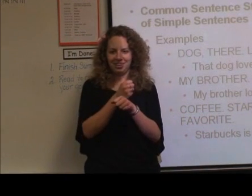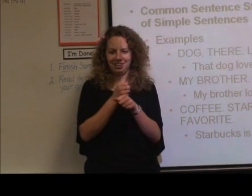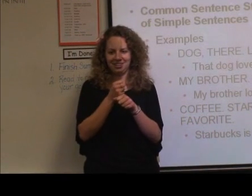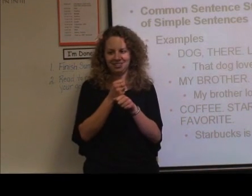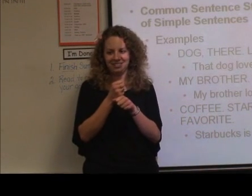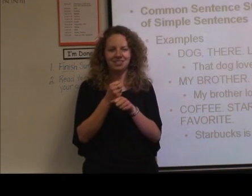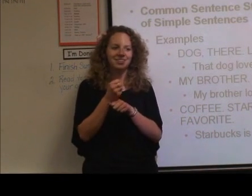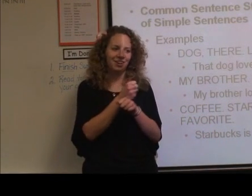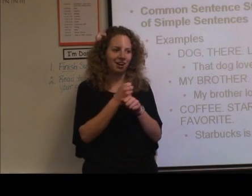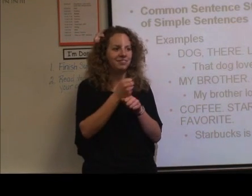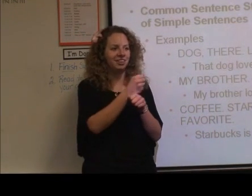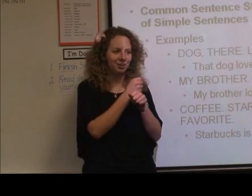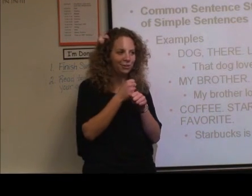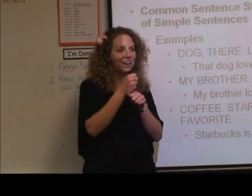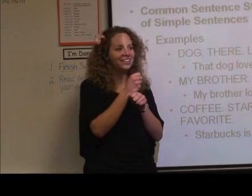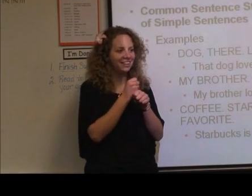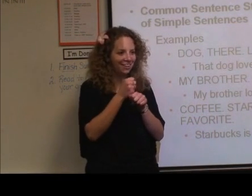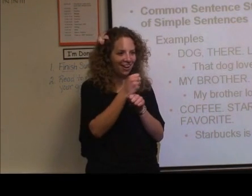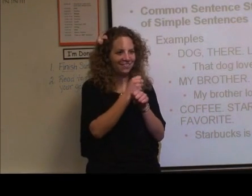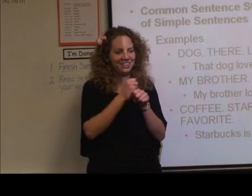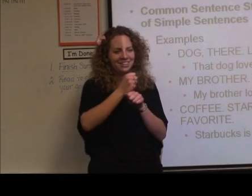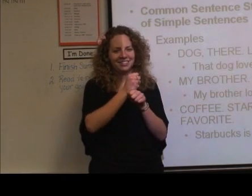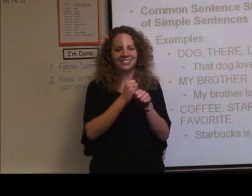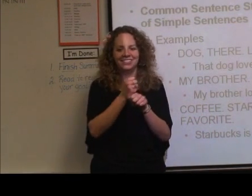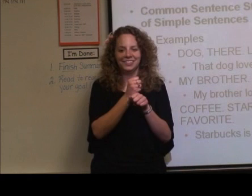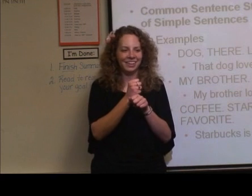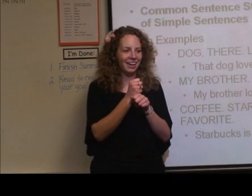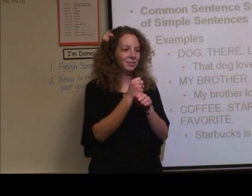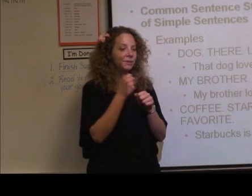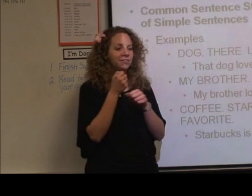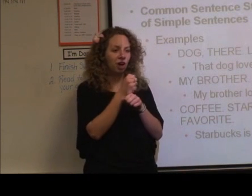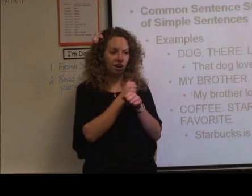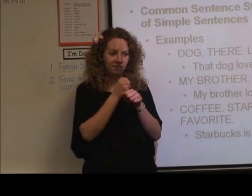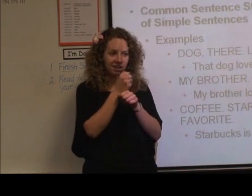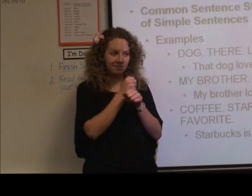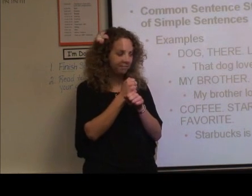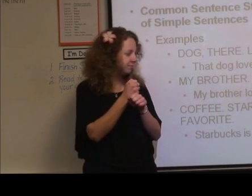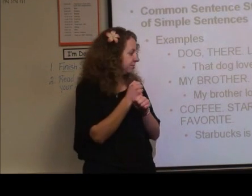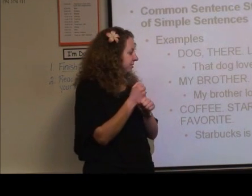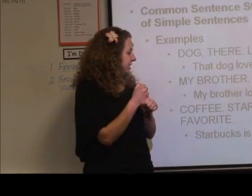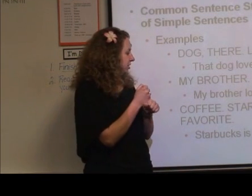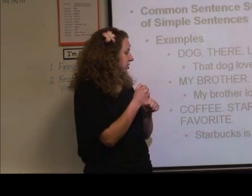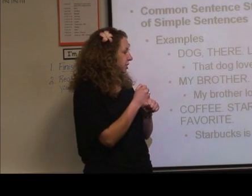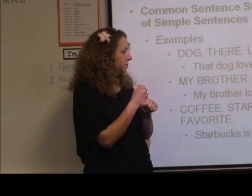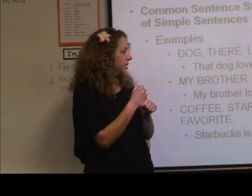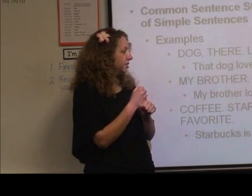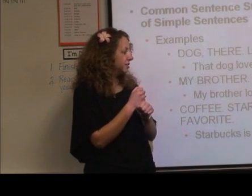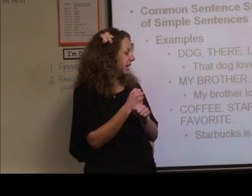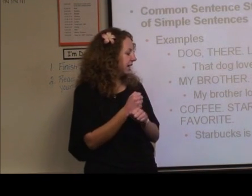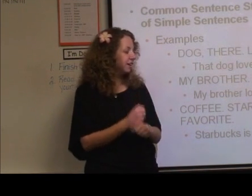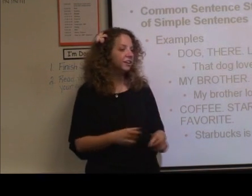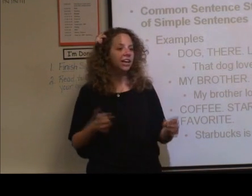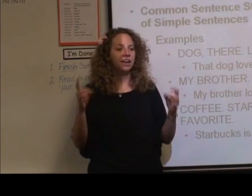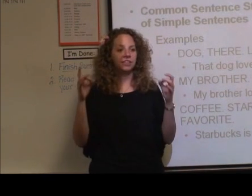coffee. Coffee, like you're grinding it. Coffee. Okay, so we have coffee is our subject. Okay, and